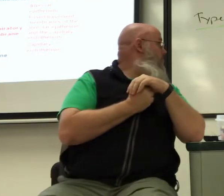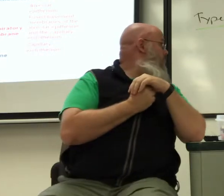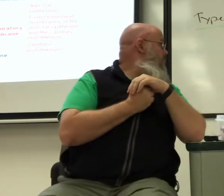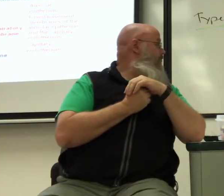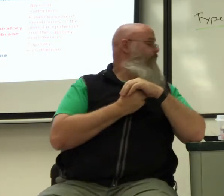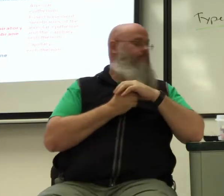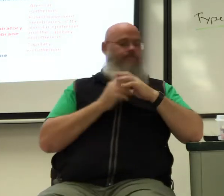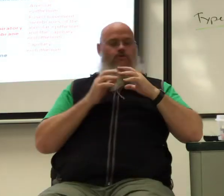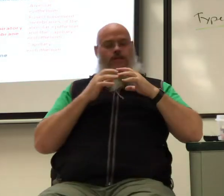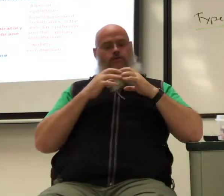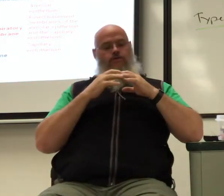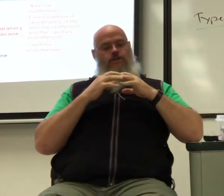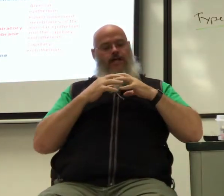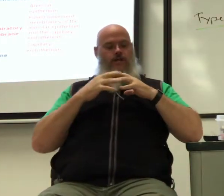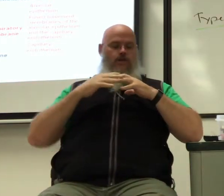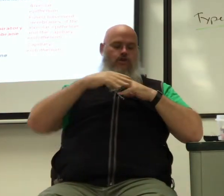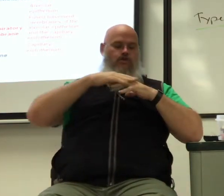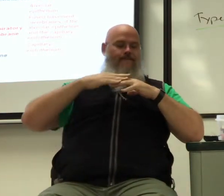surface